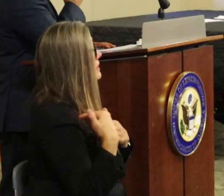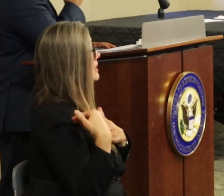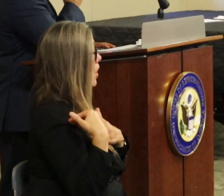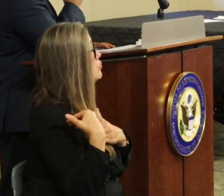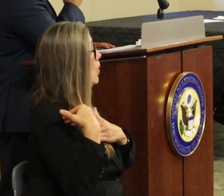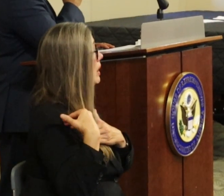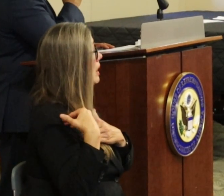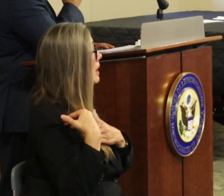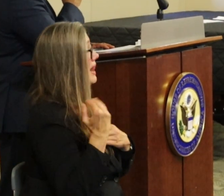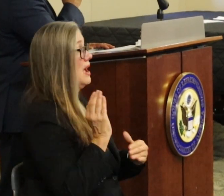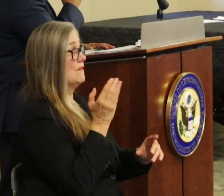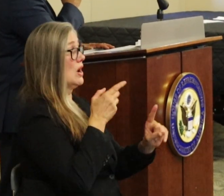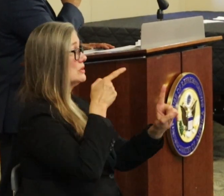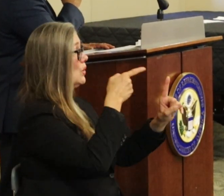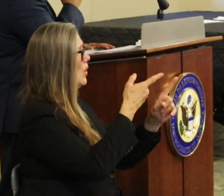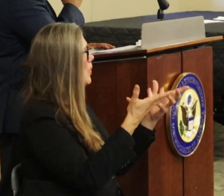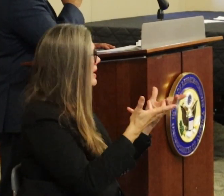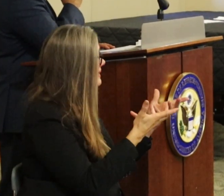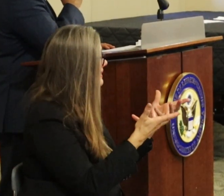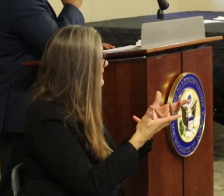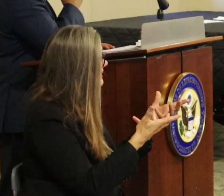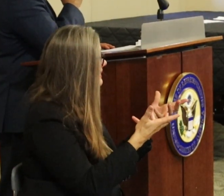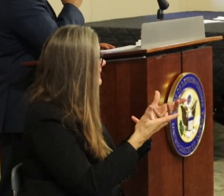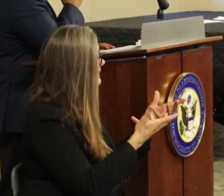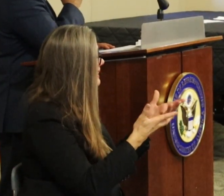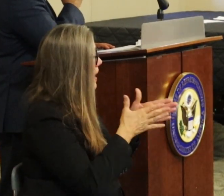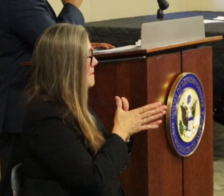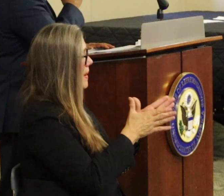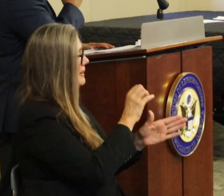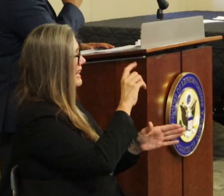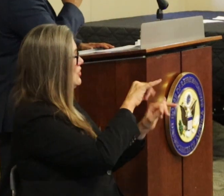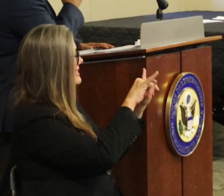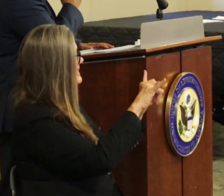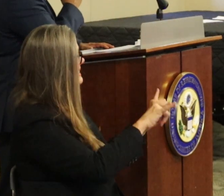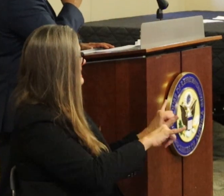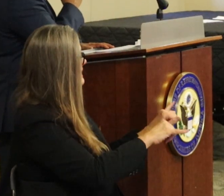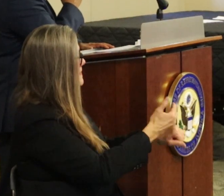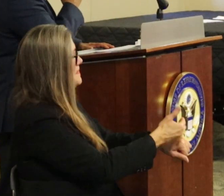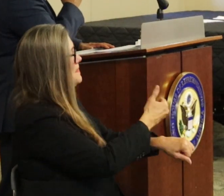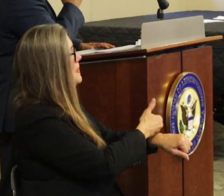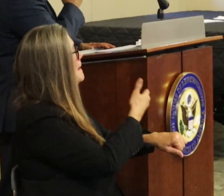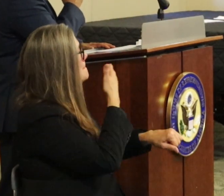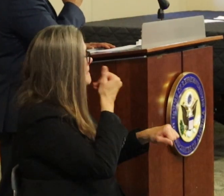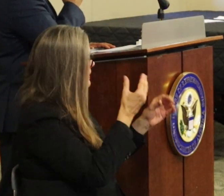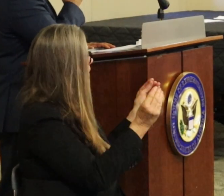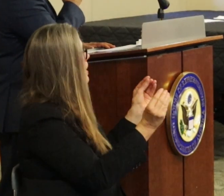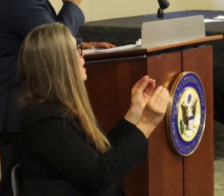The goal for all of us is always, how can we make our public education system better, more